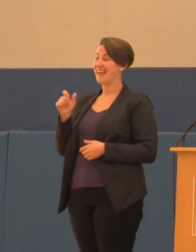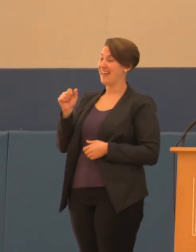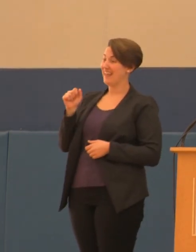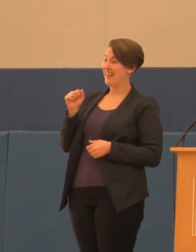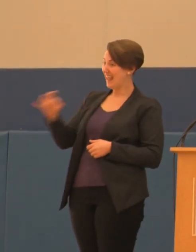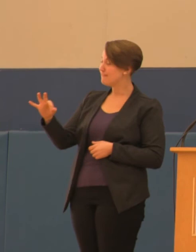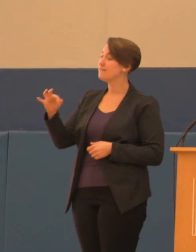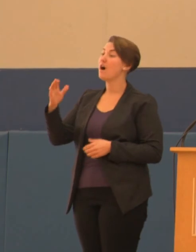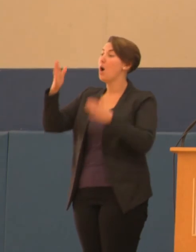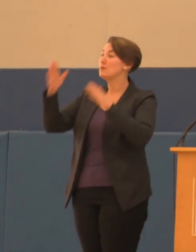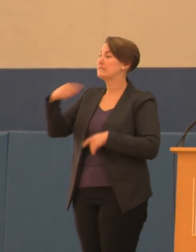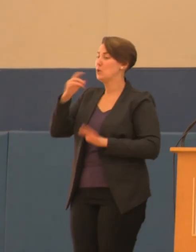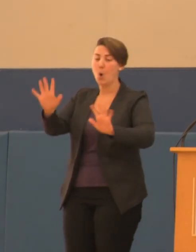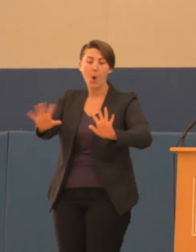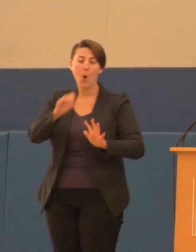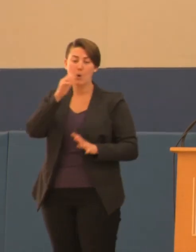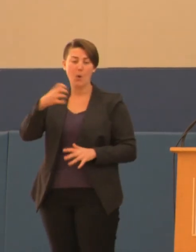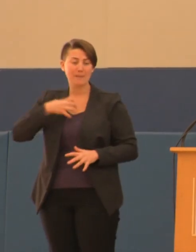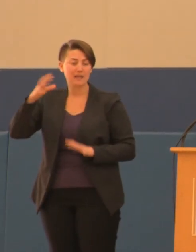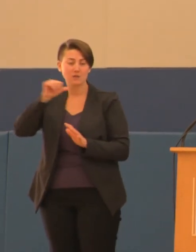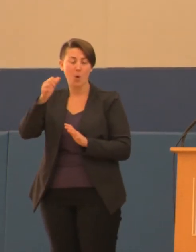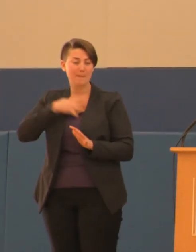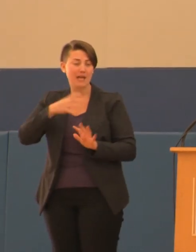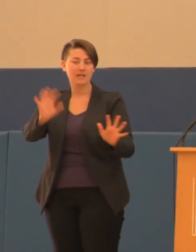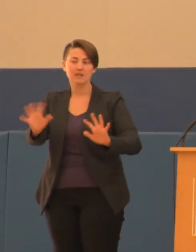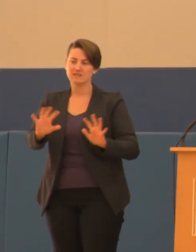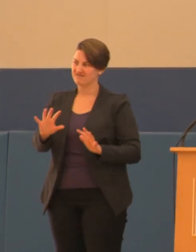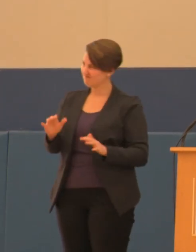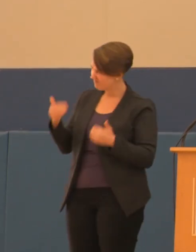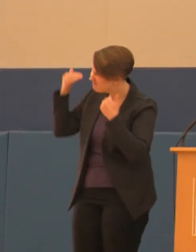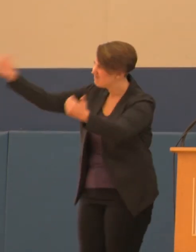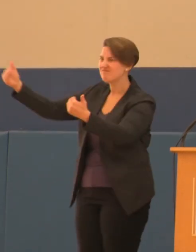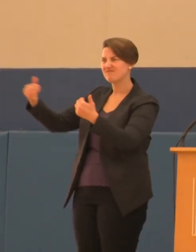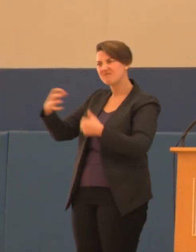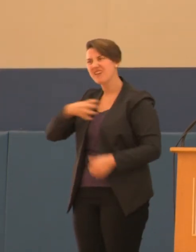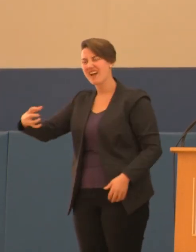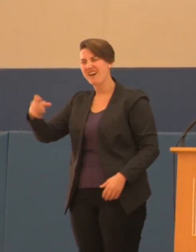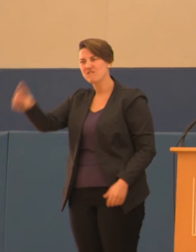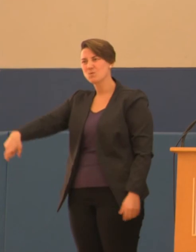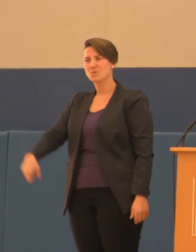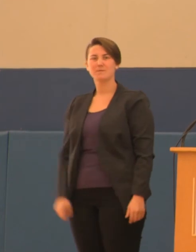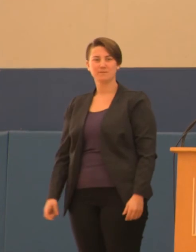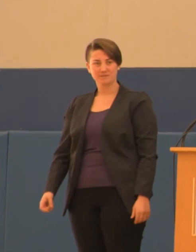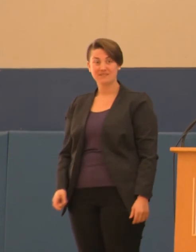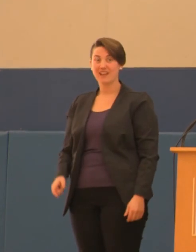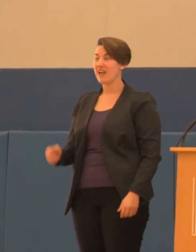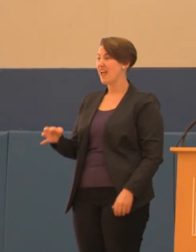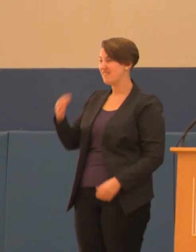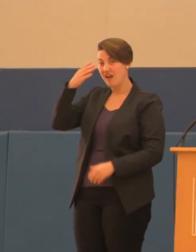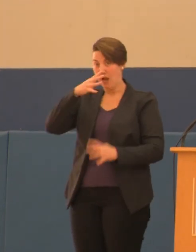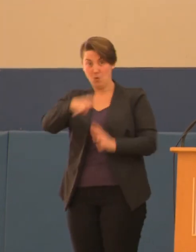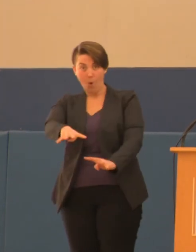When people tell you, don't go forward with a complaint. Go forward with a complaint. If they're not listening to